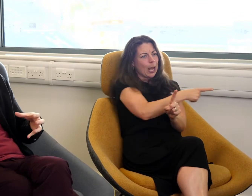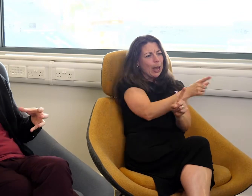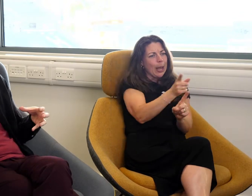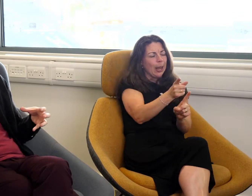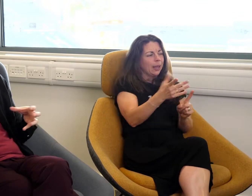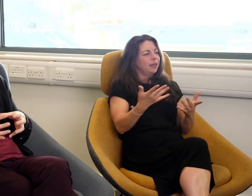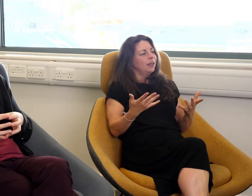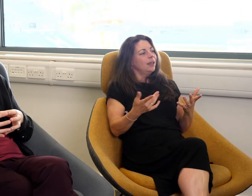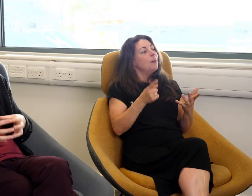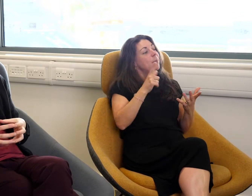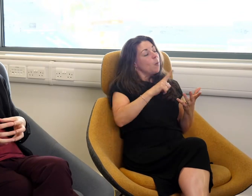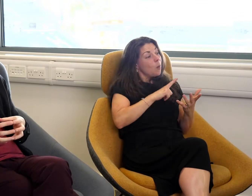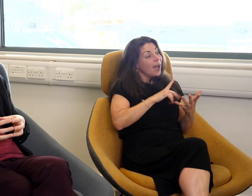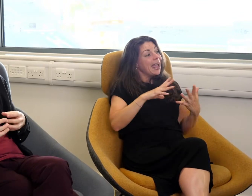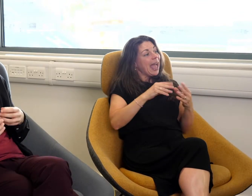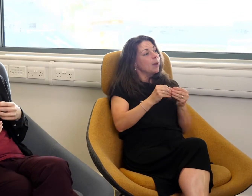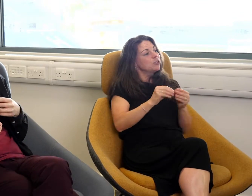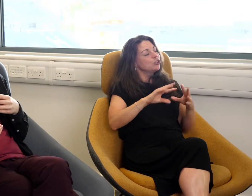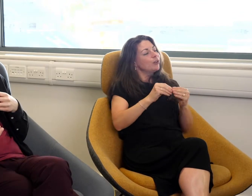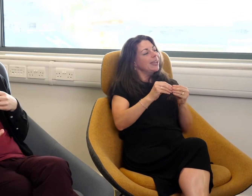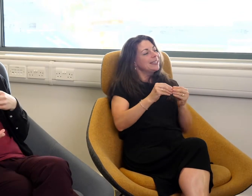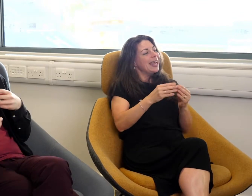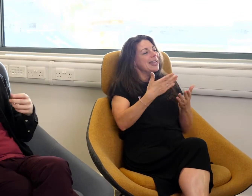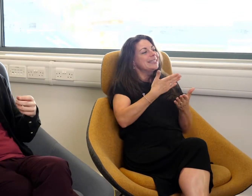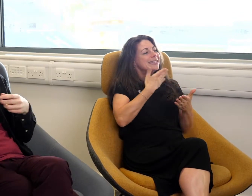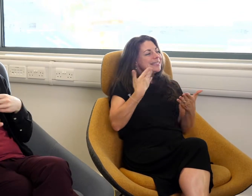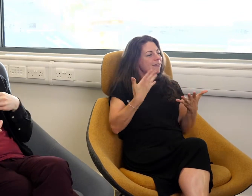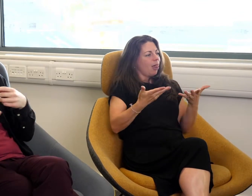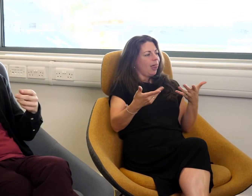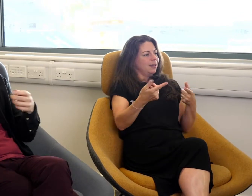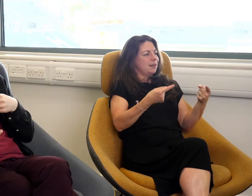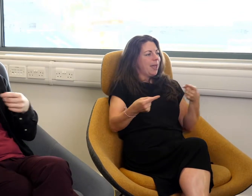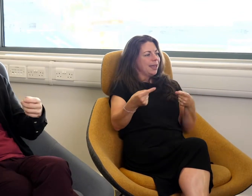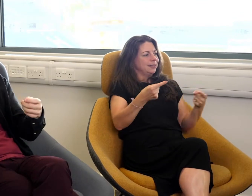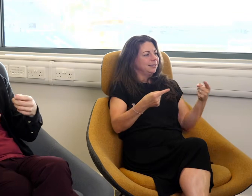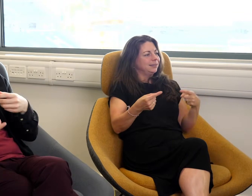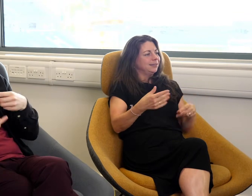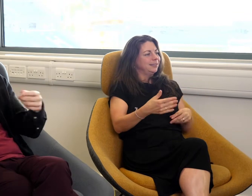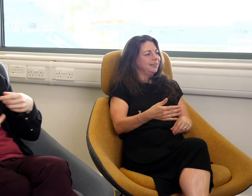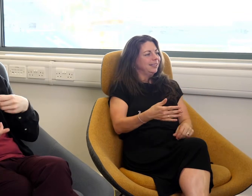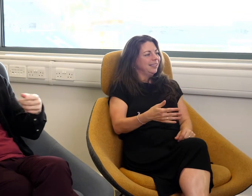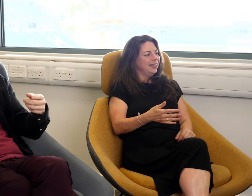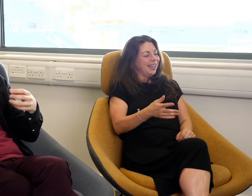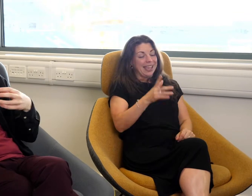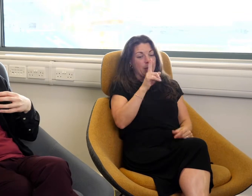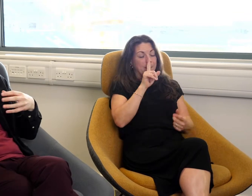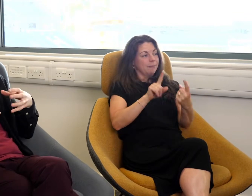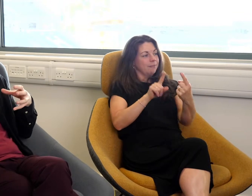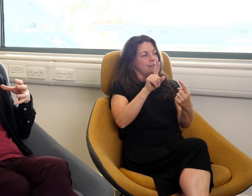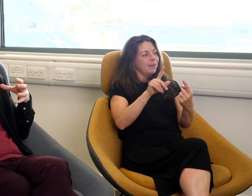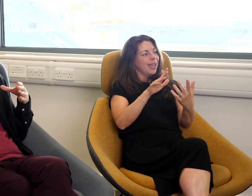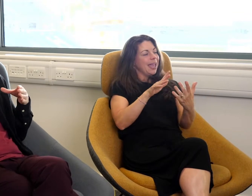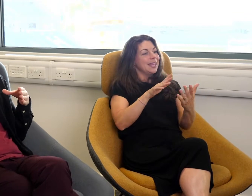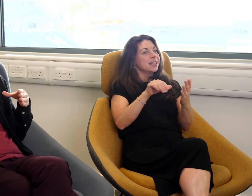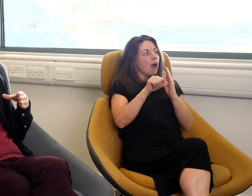create more civil debates because you can't sort of directly talk to. It's much harder when you think about the way language is set